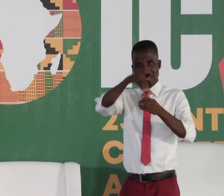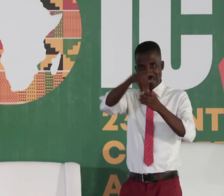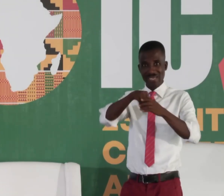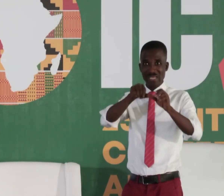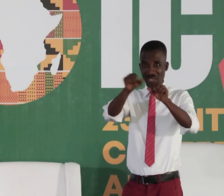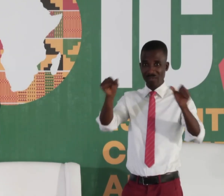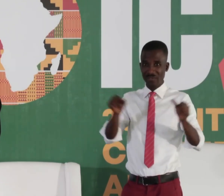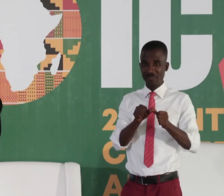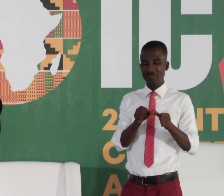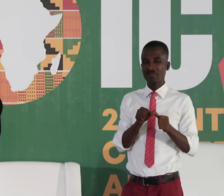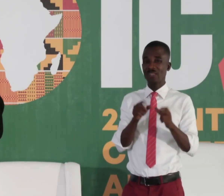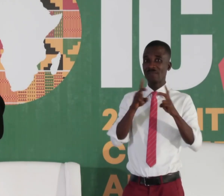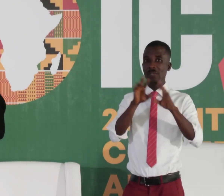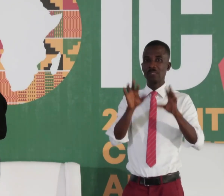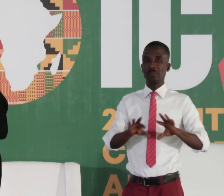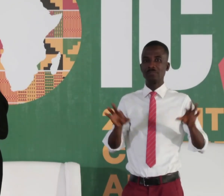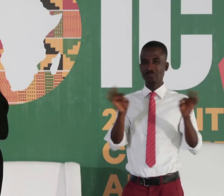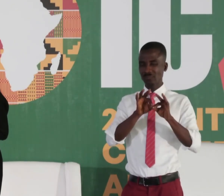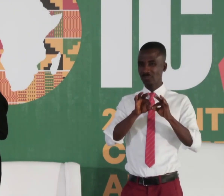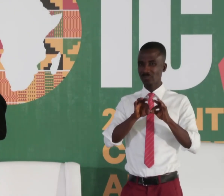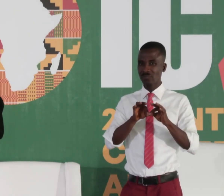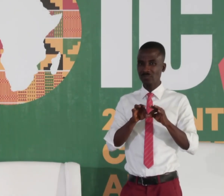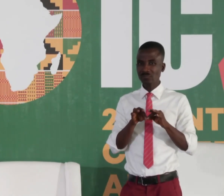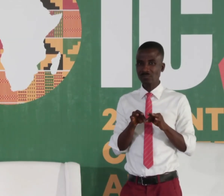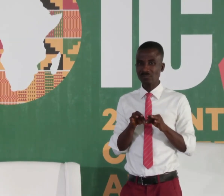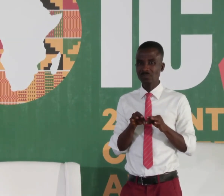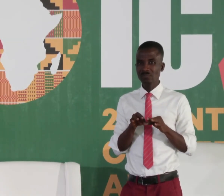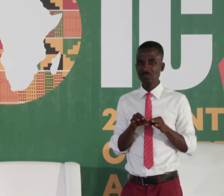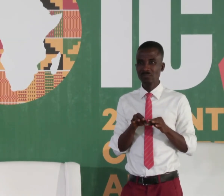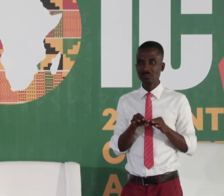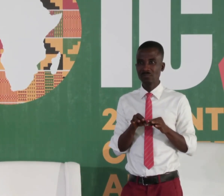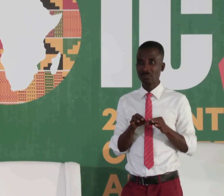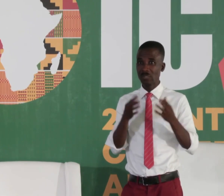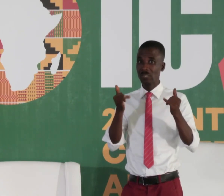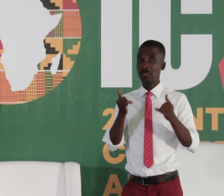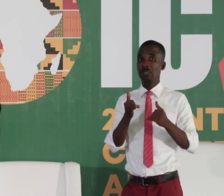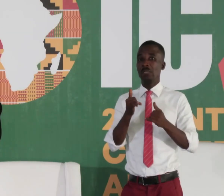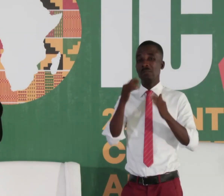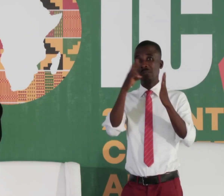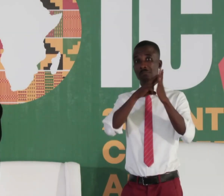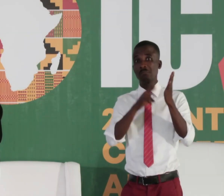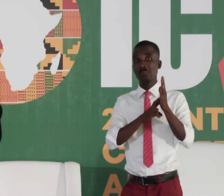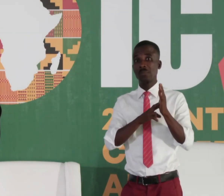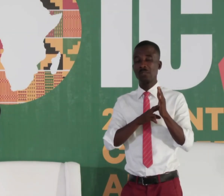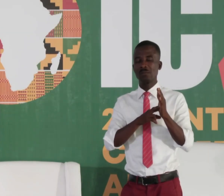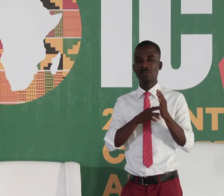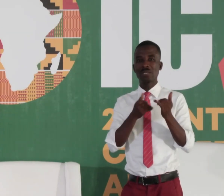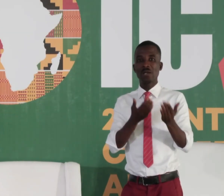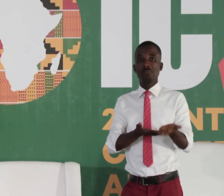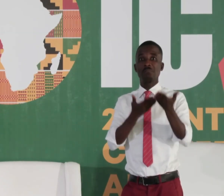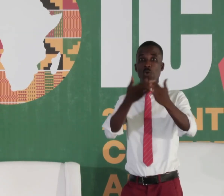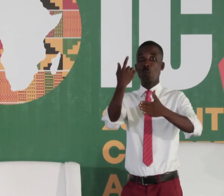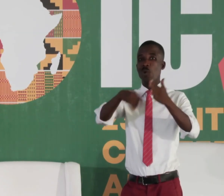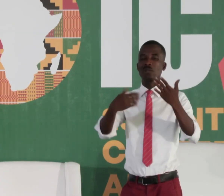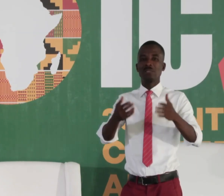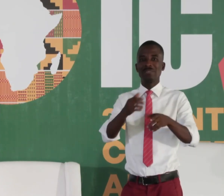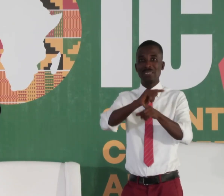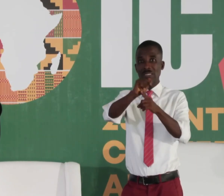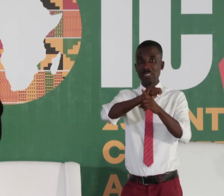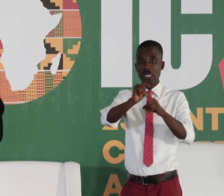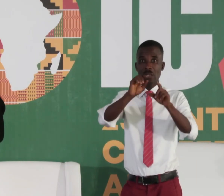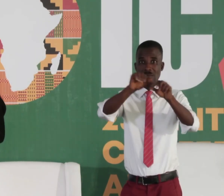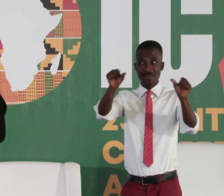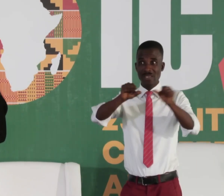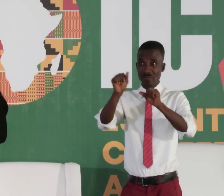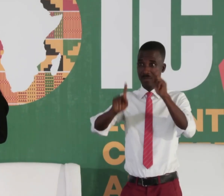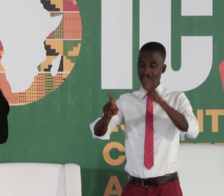community. It's very key. Next slide, please. So what are my recommendations? Empowering community members through